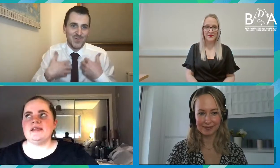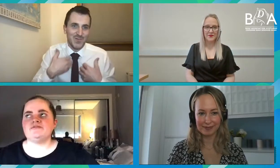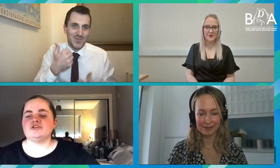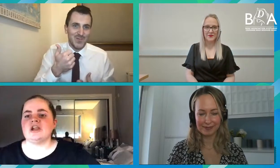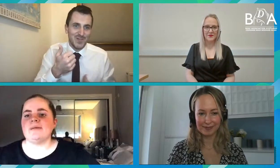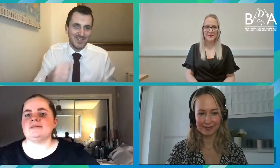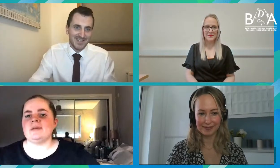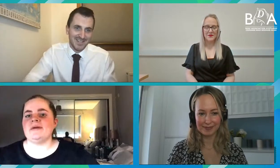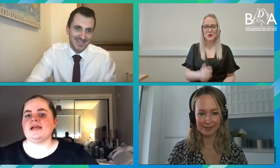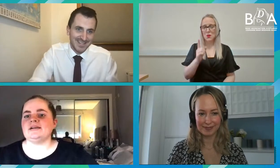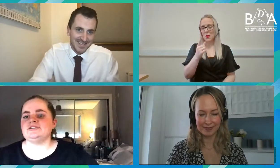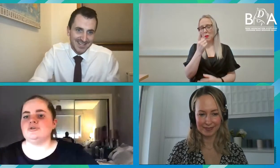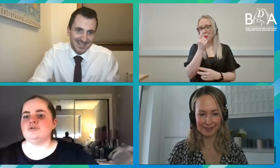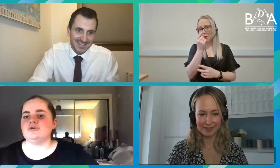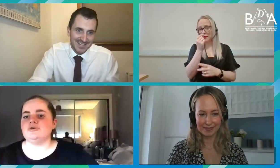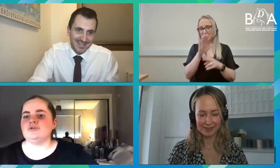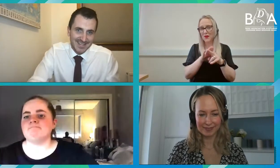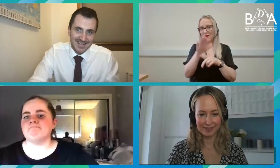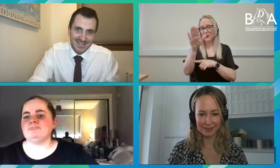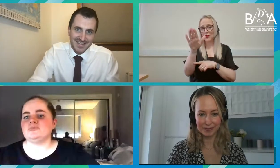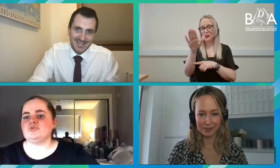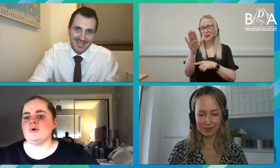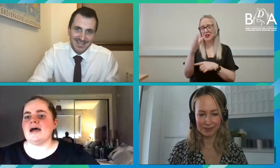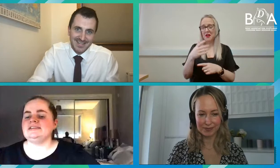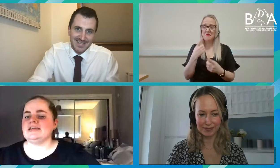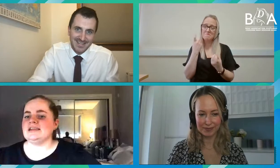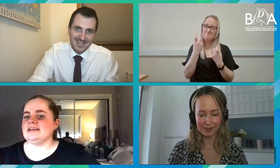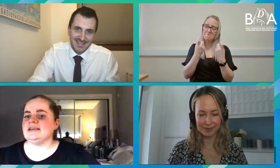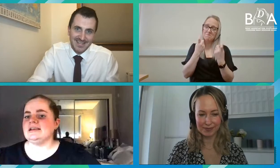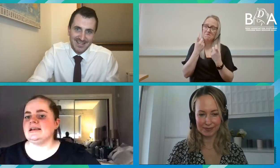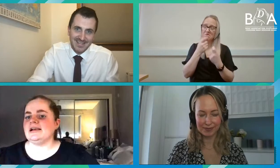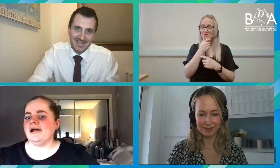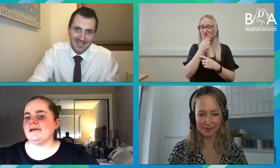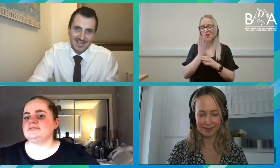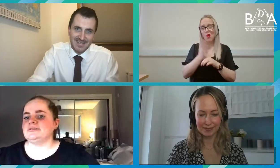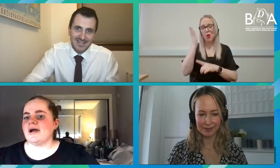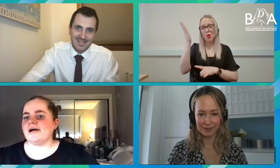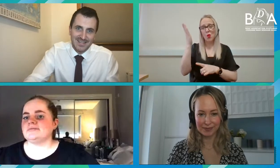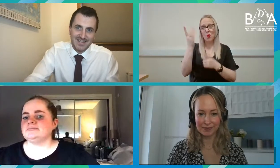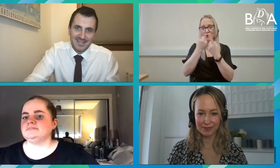So maybe in the future I would maybe like to go and do a degree,